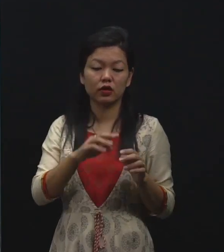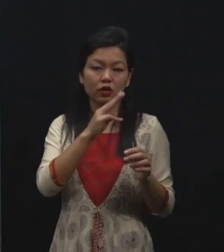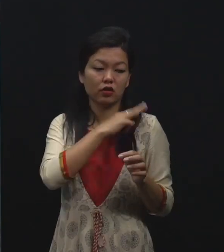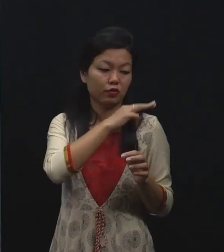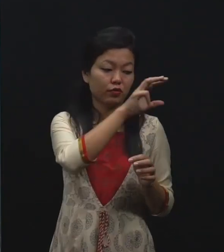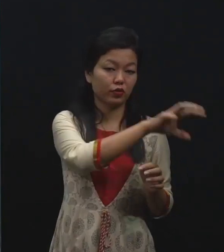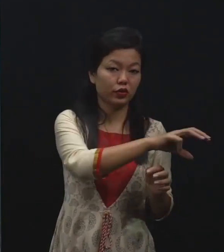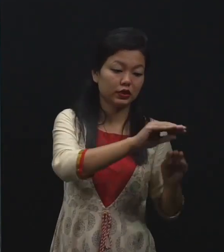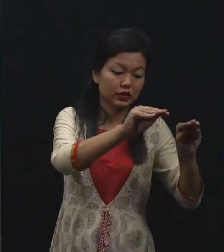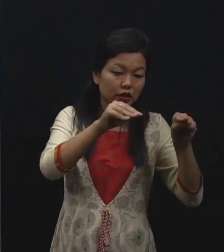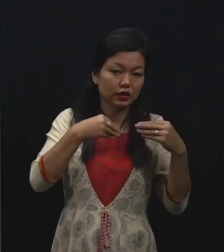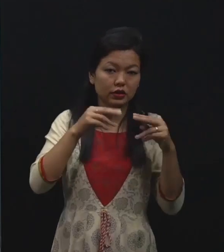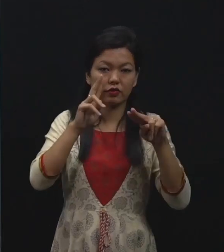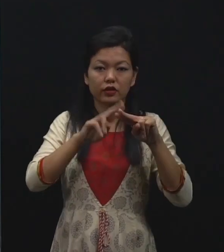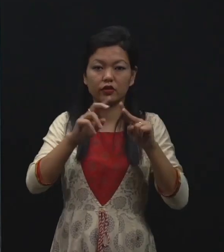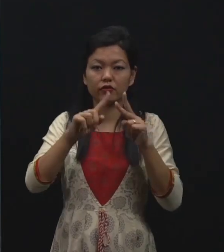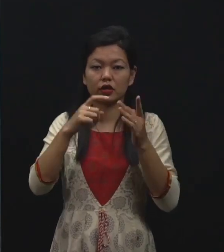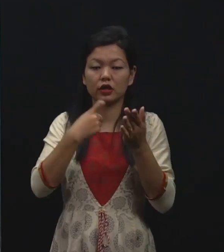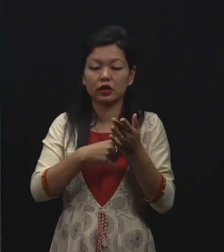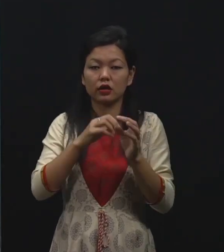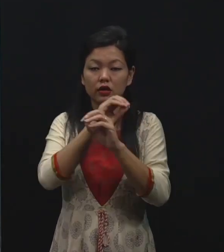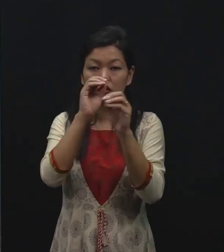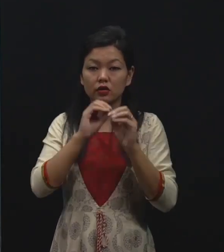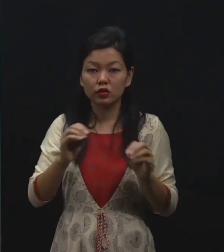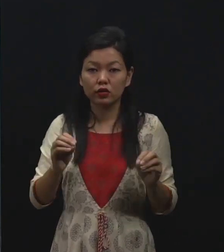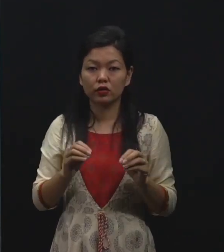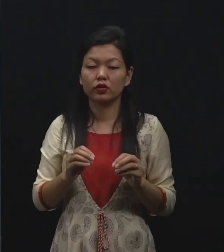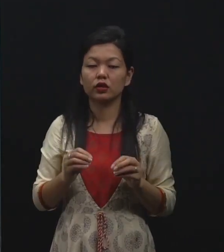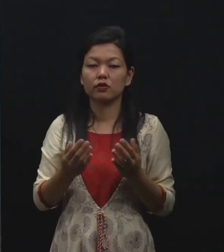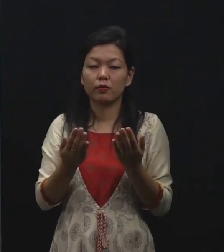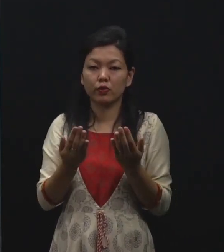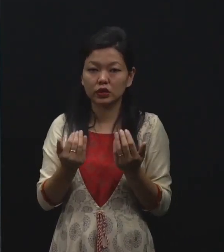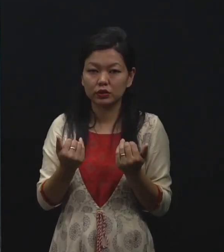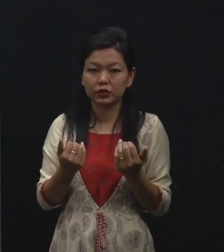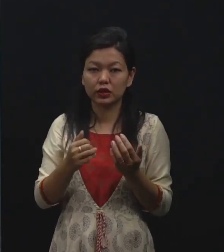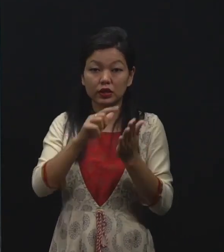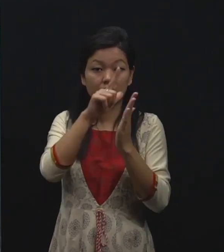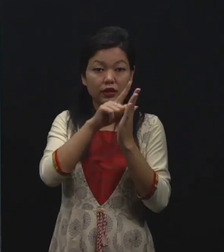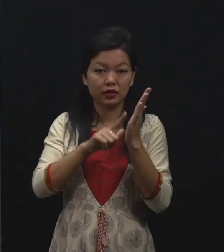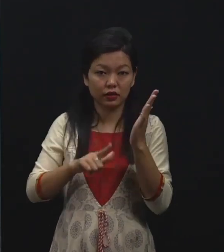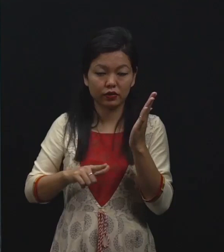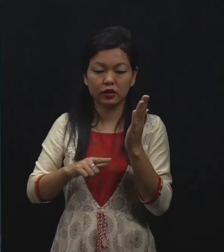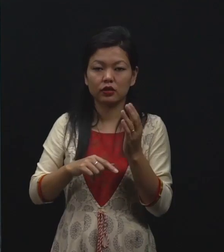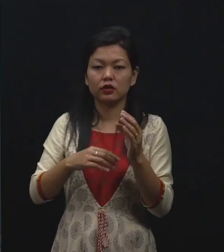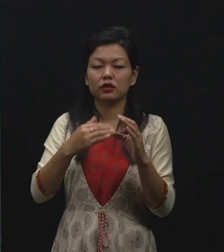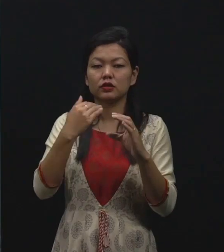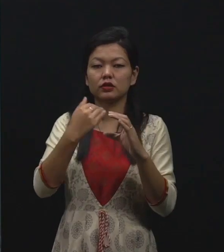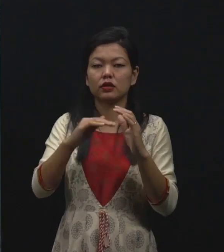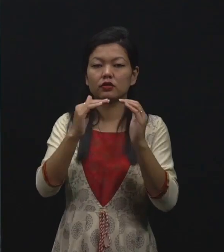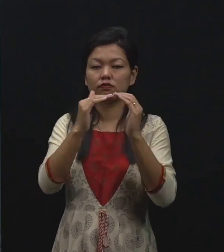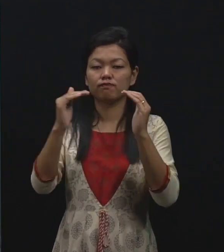police, whoever are in charge of that area in that police station. Okay, so if the officer in charge do not want